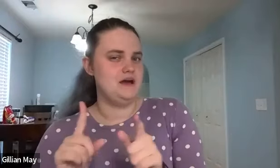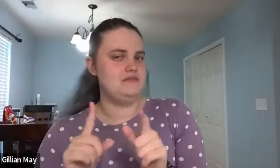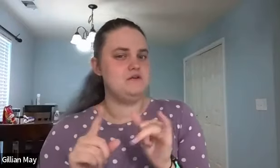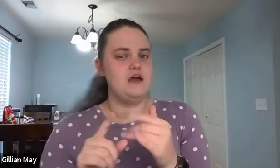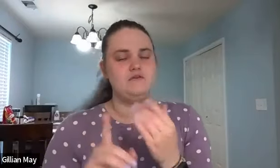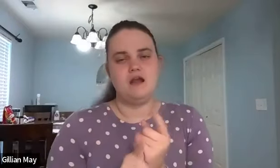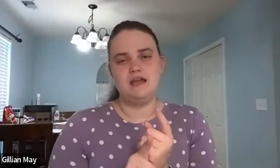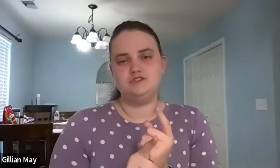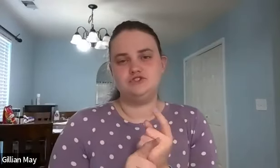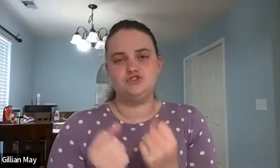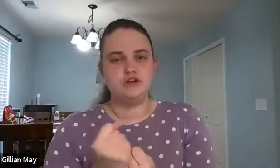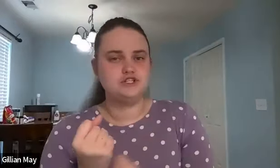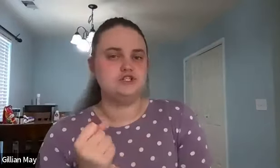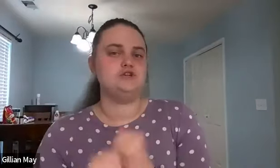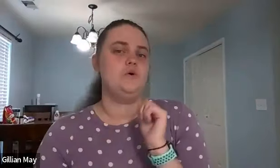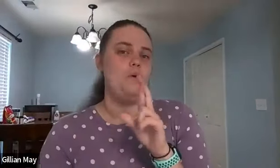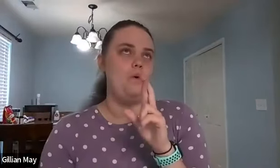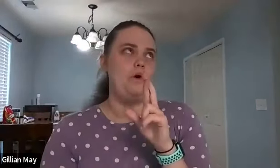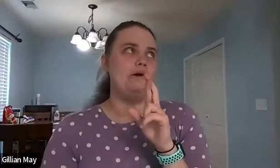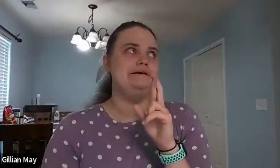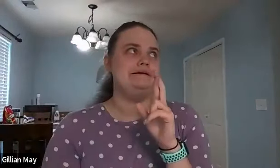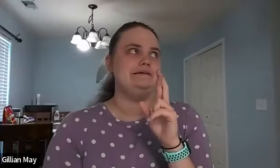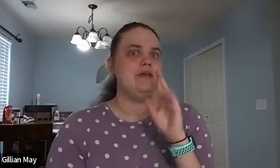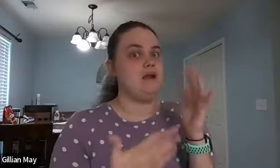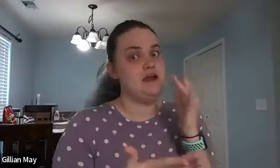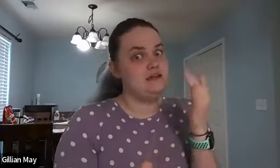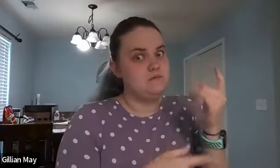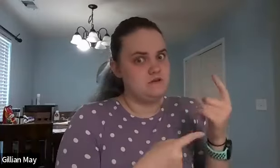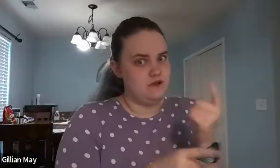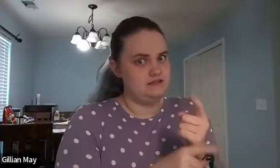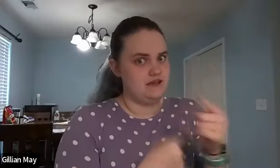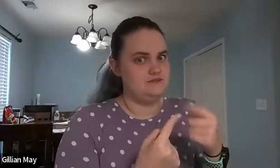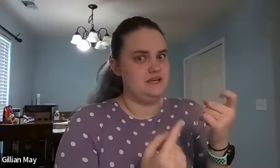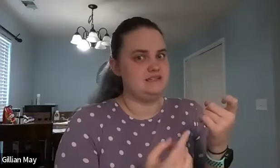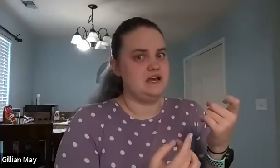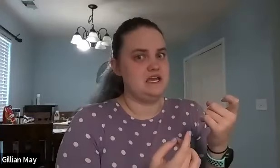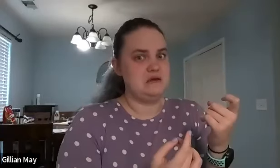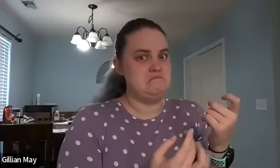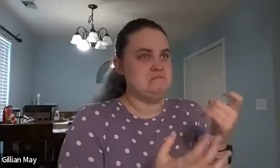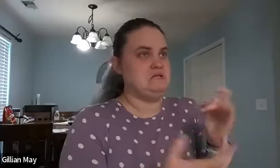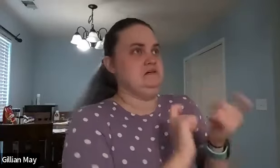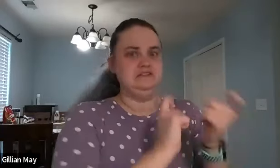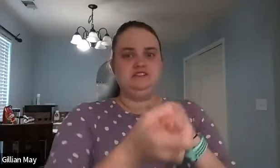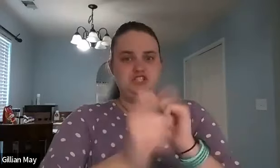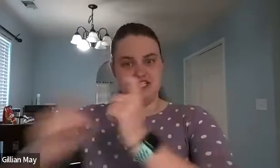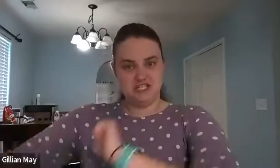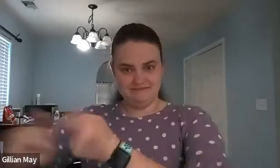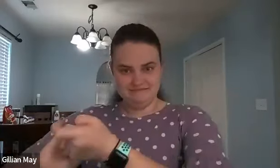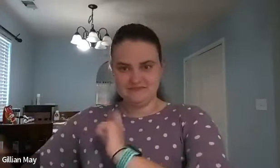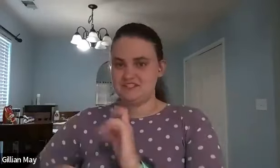but they're not in the right structure, or they might not even be the right signs because I am changing.